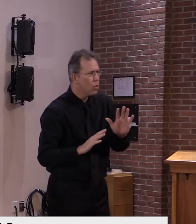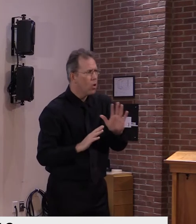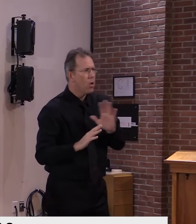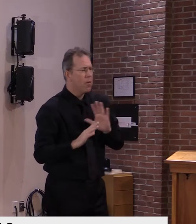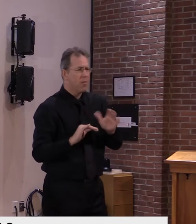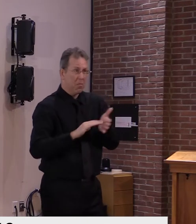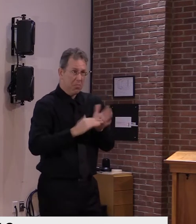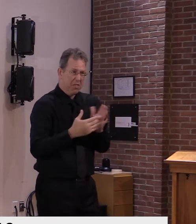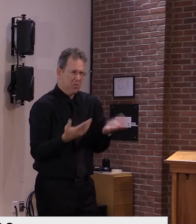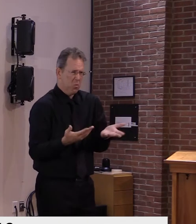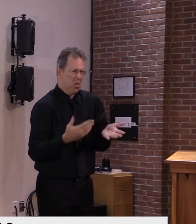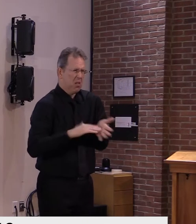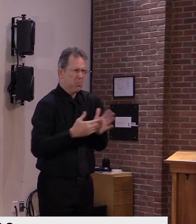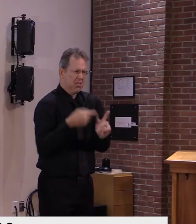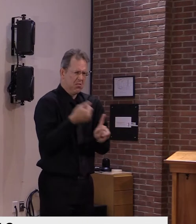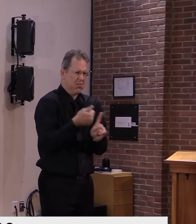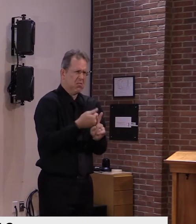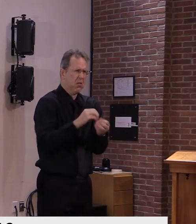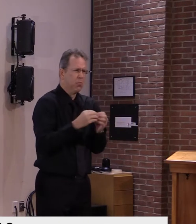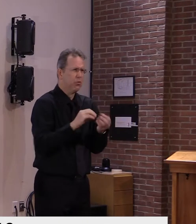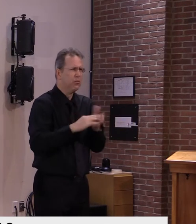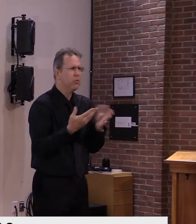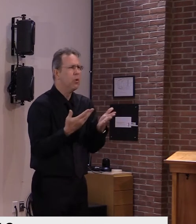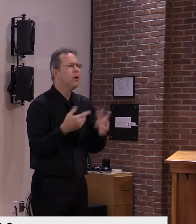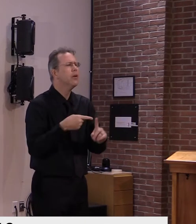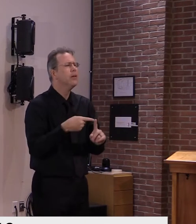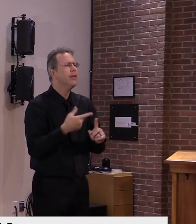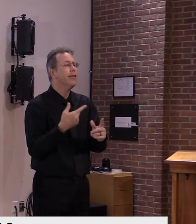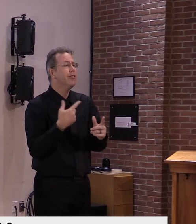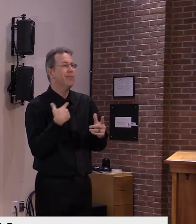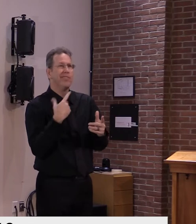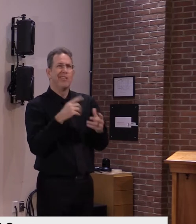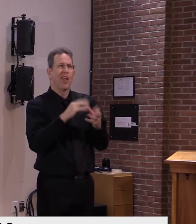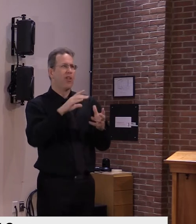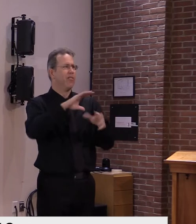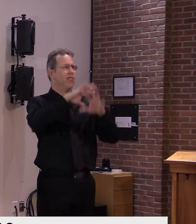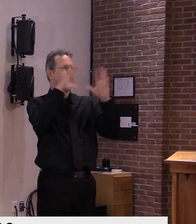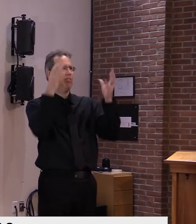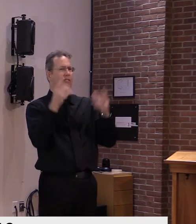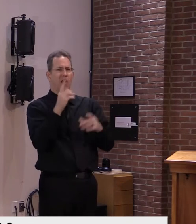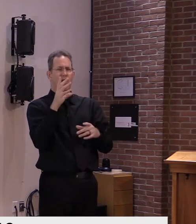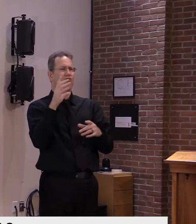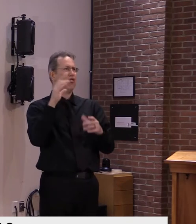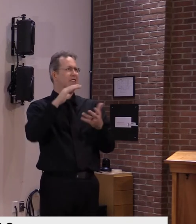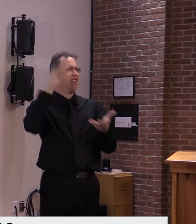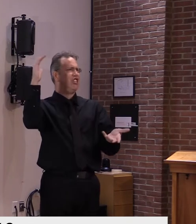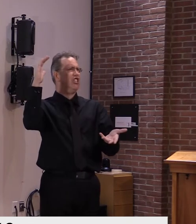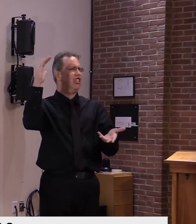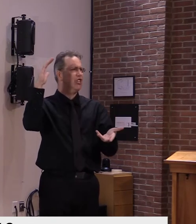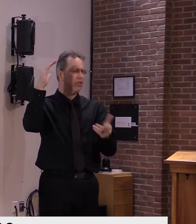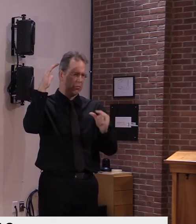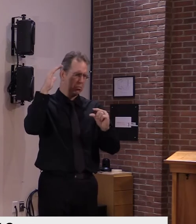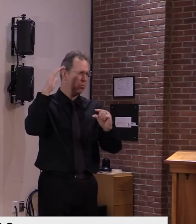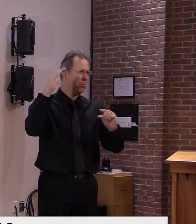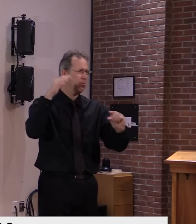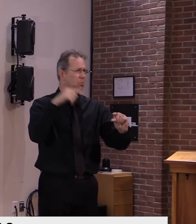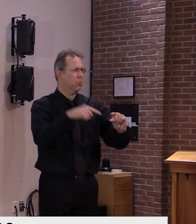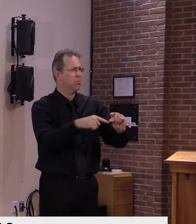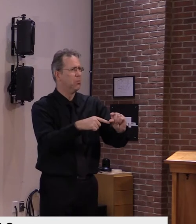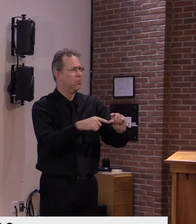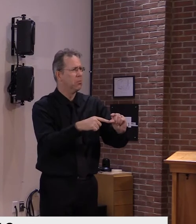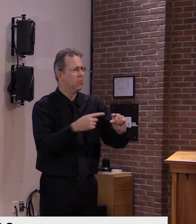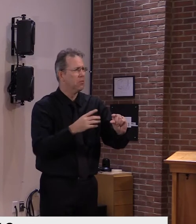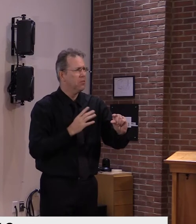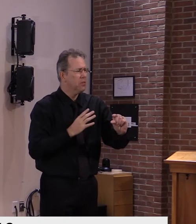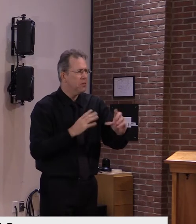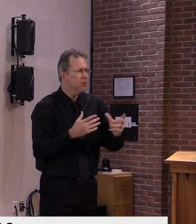more than 1 in 100 chance of being positive on a test. Now, a lot of people talk about the fact